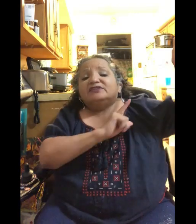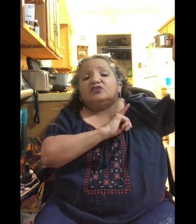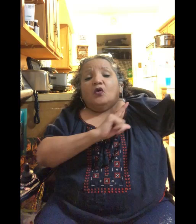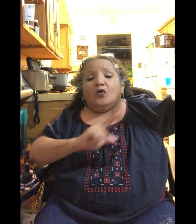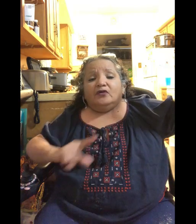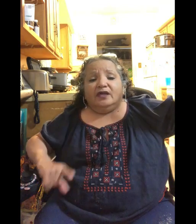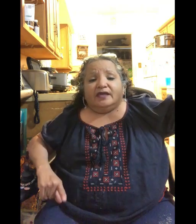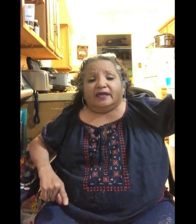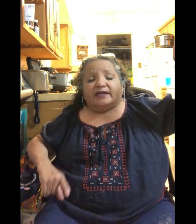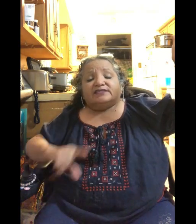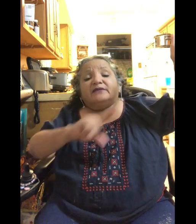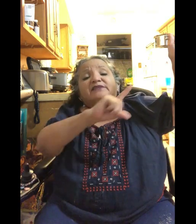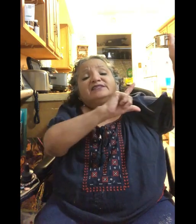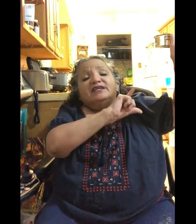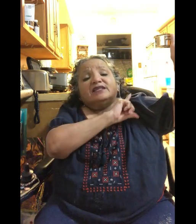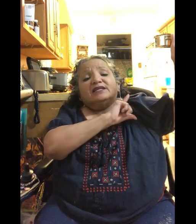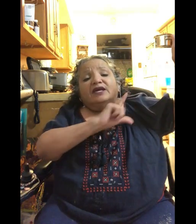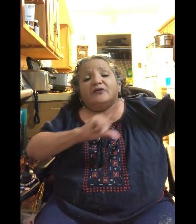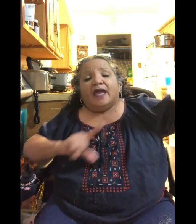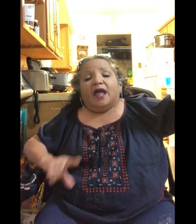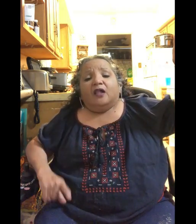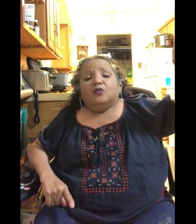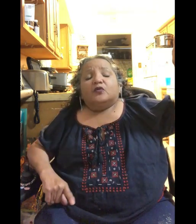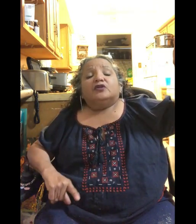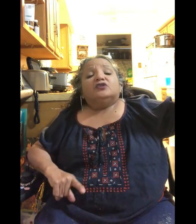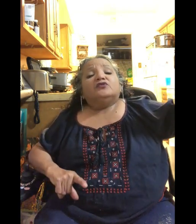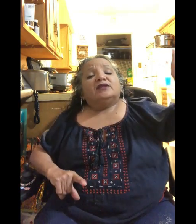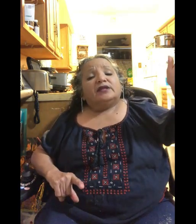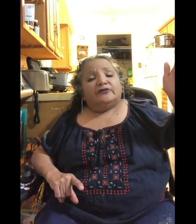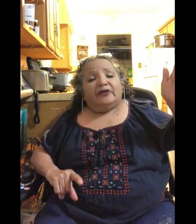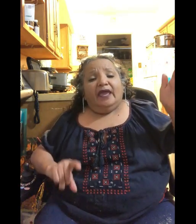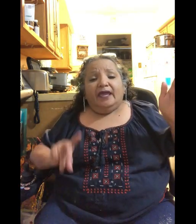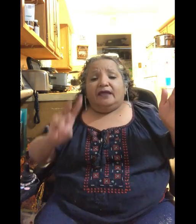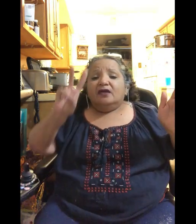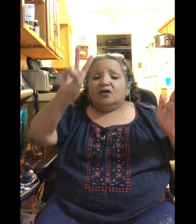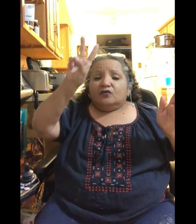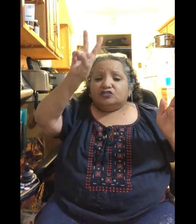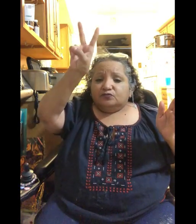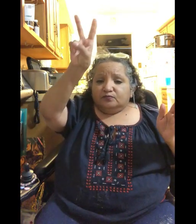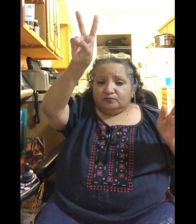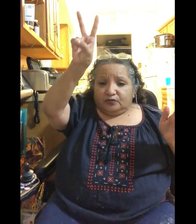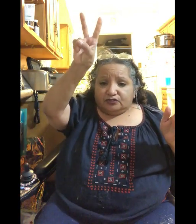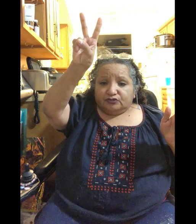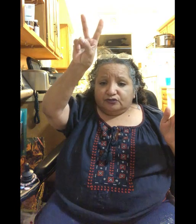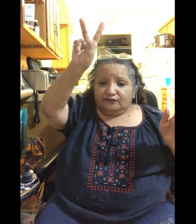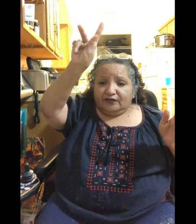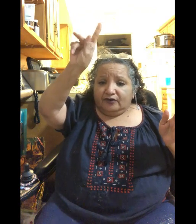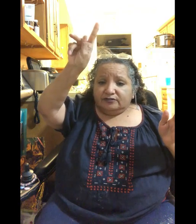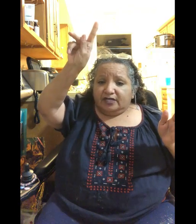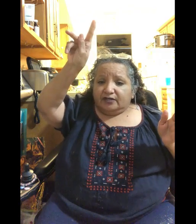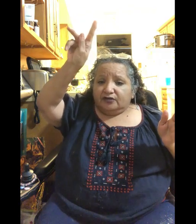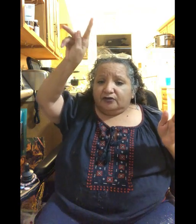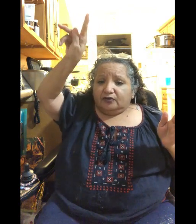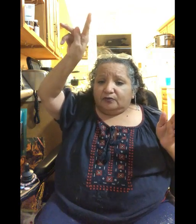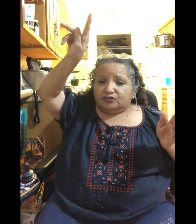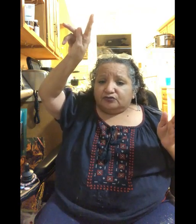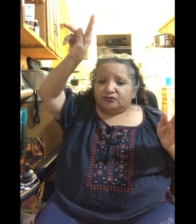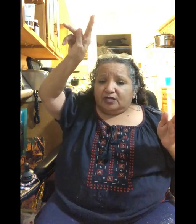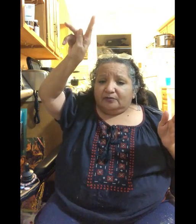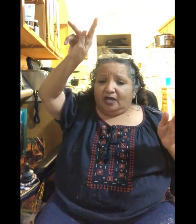Lord, except instead of the letter L, we're going to do the letter K, but you put your two fingers, and then you're going to put your thumb kind